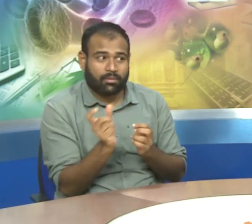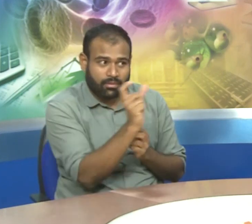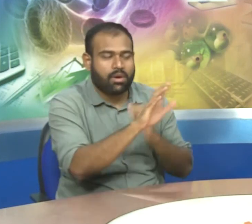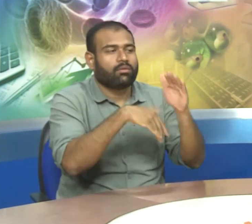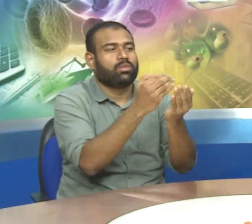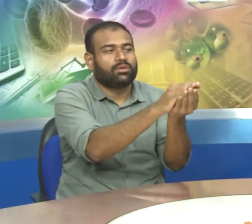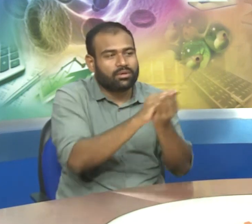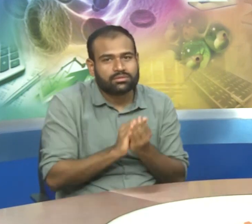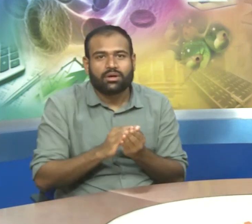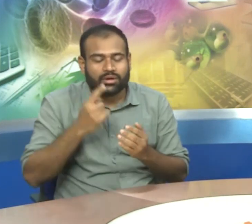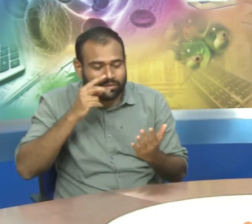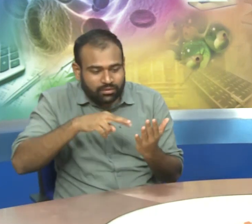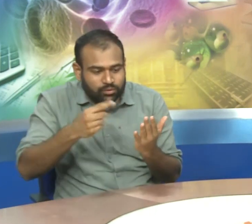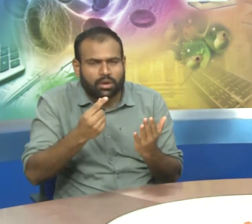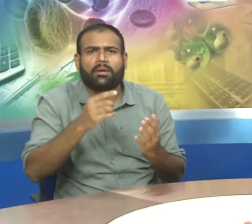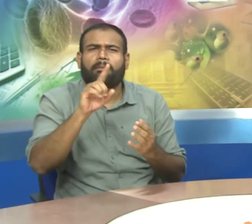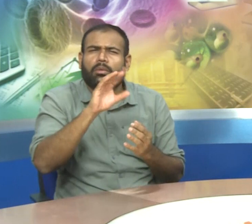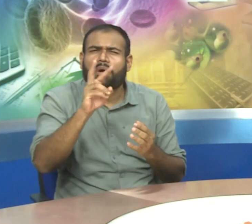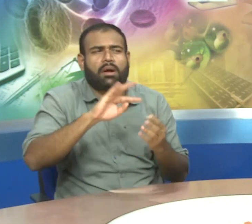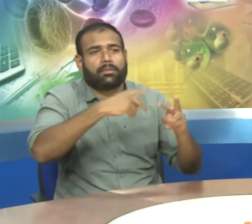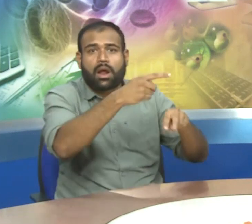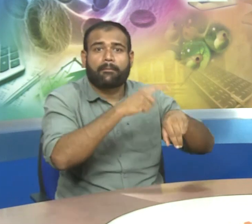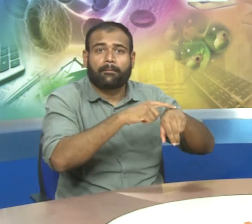controls issues and return of documents.